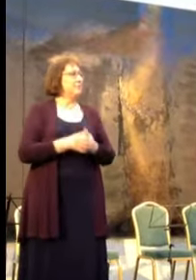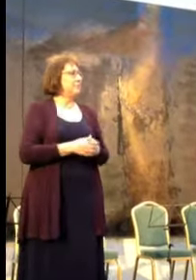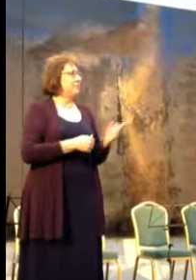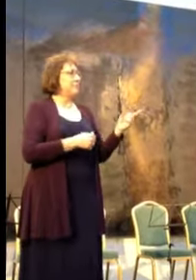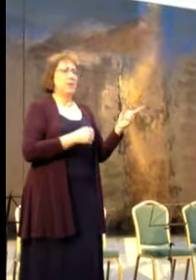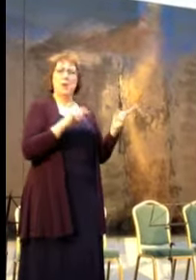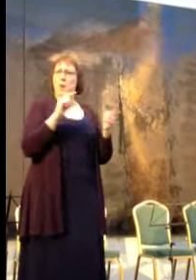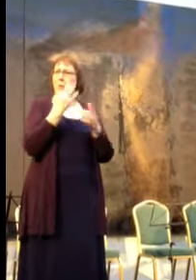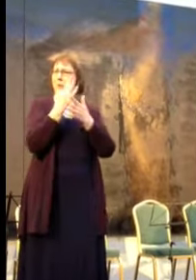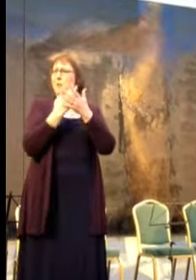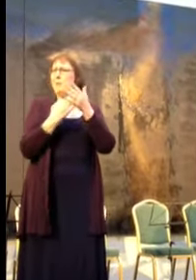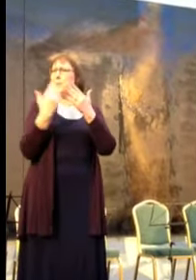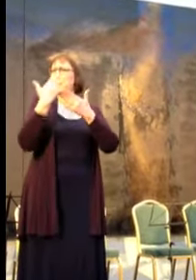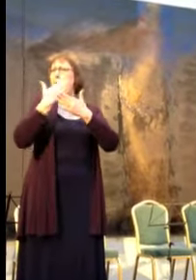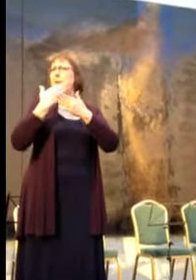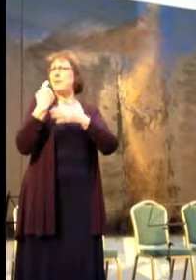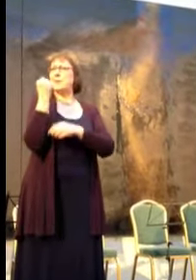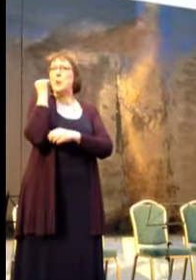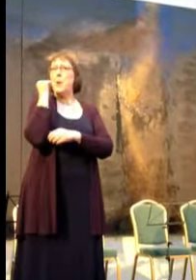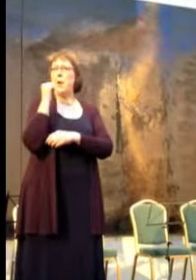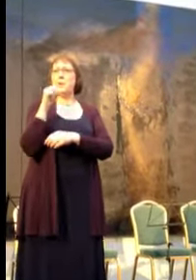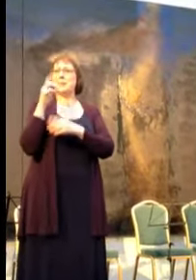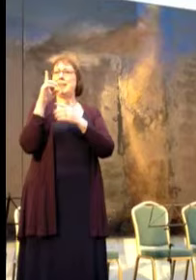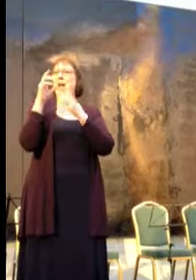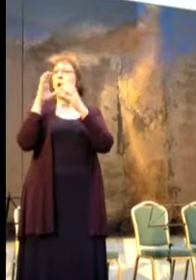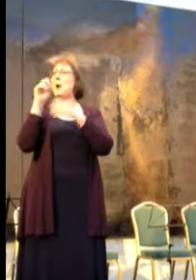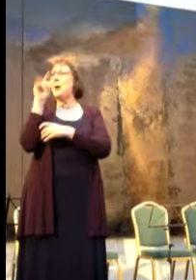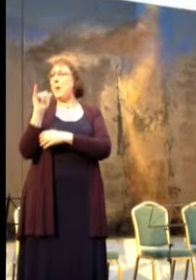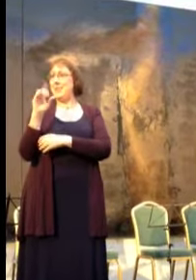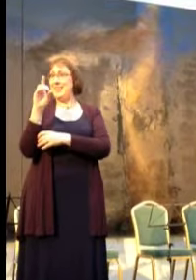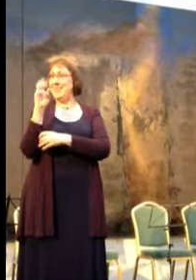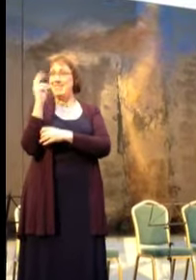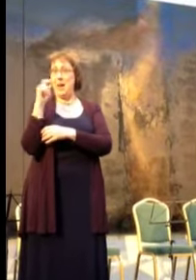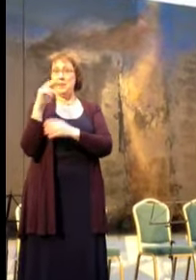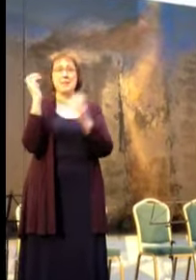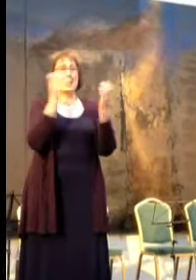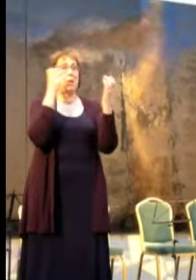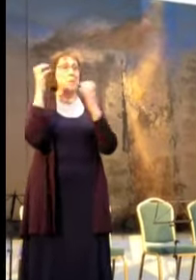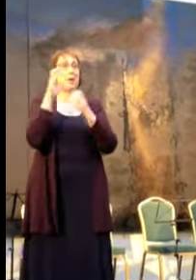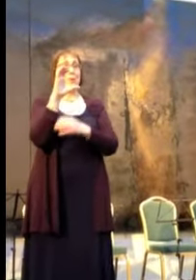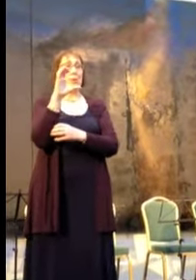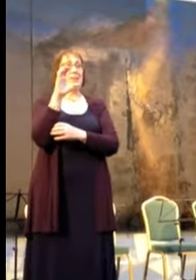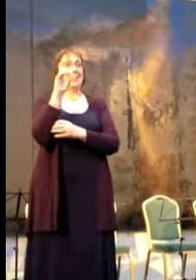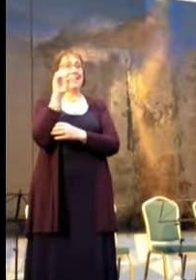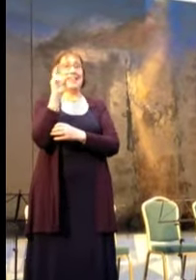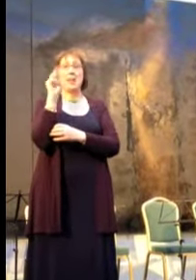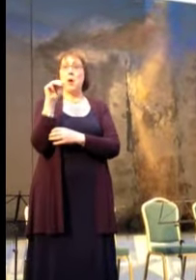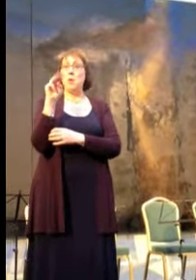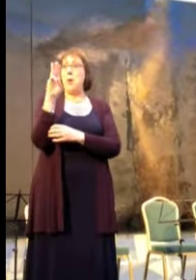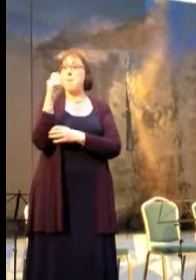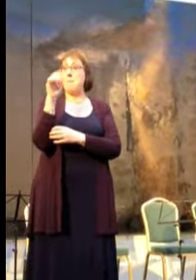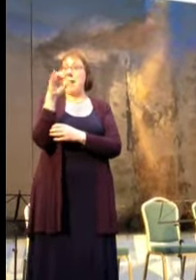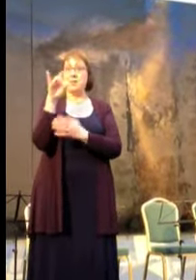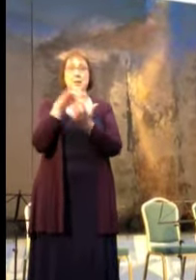few evenings ago in County Down at a celebration of an event for the Downpatrick Centre,